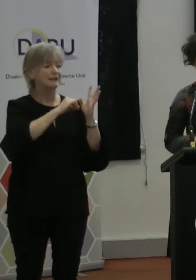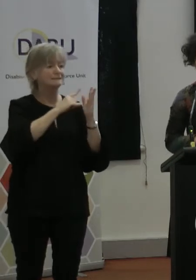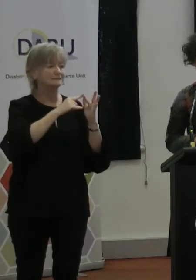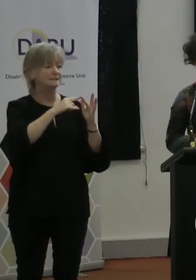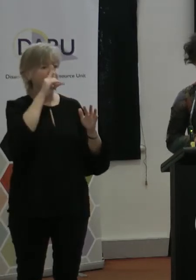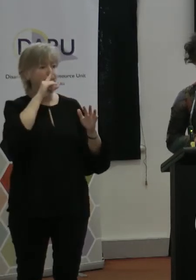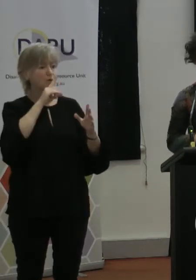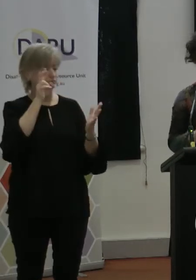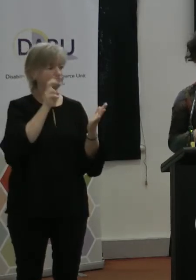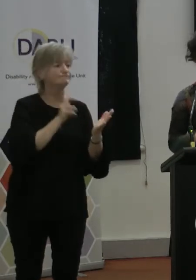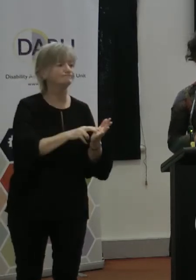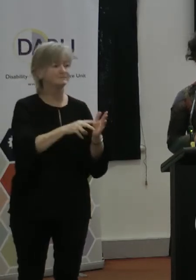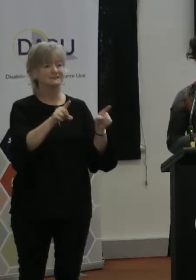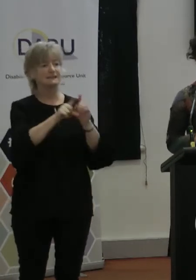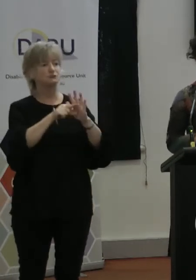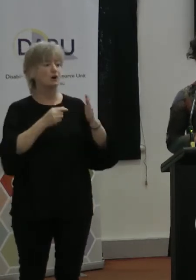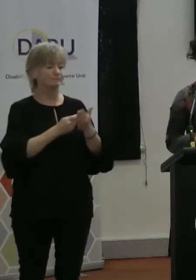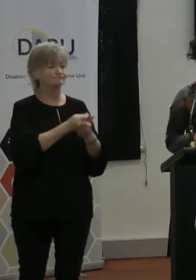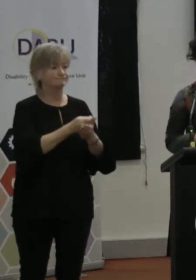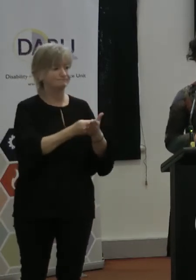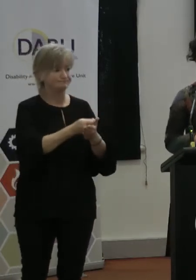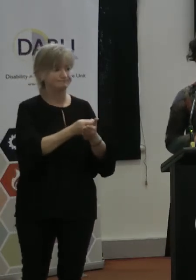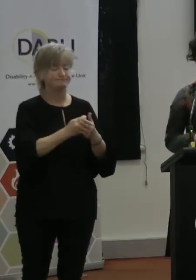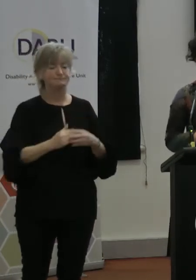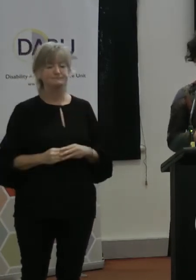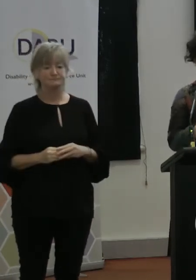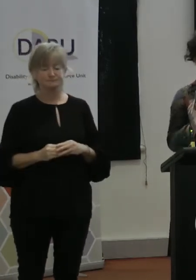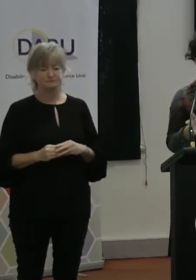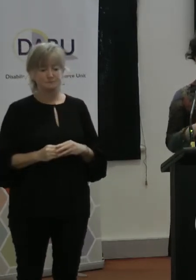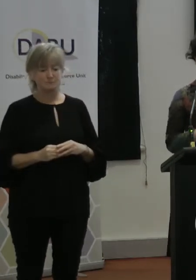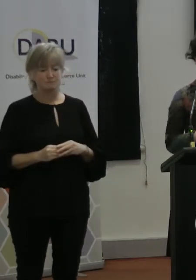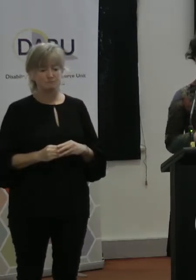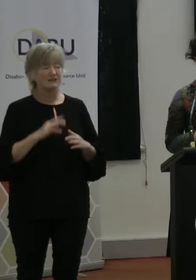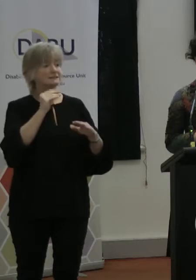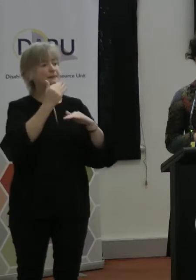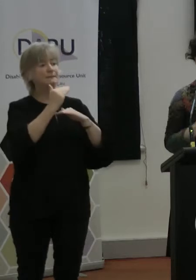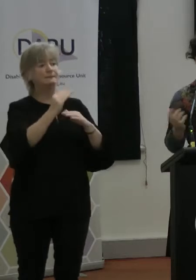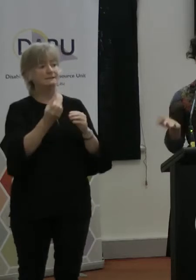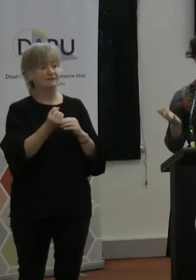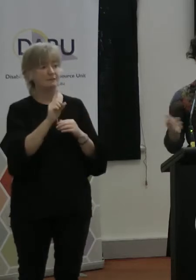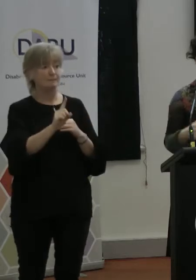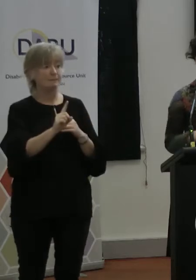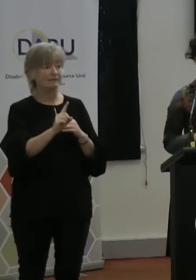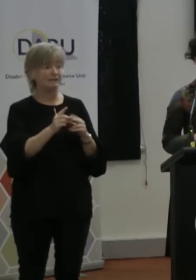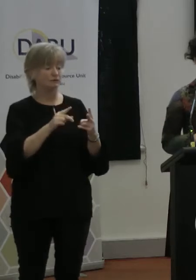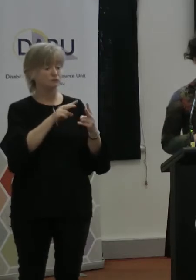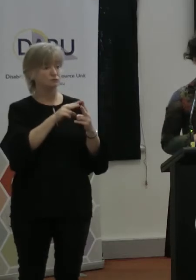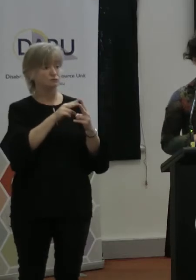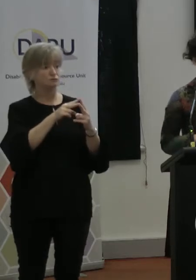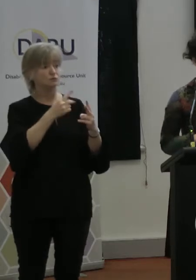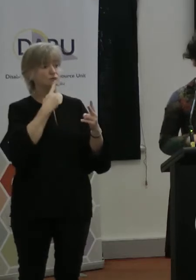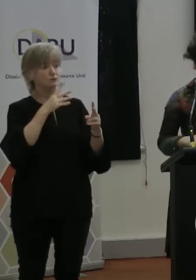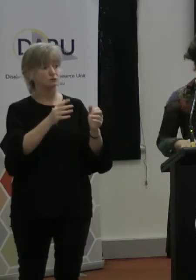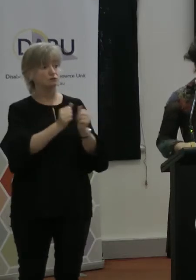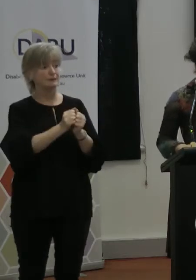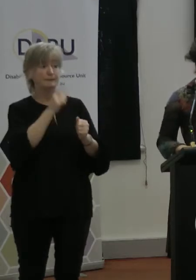they enter into a rental agreement. So there are some limitations around that, but there are two types of agreements that are